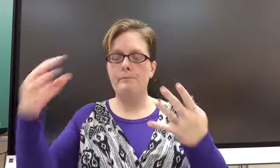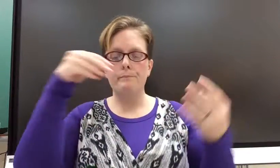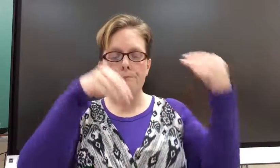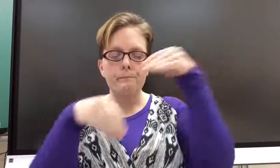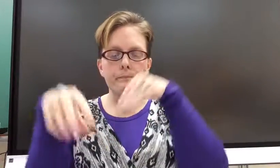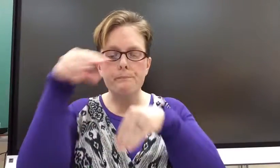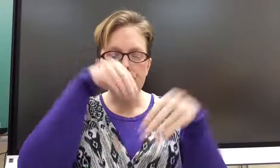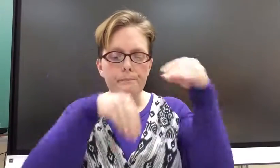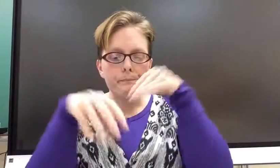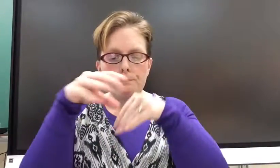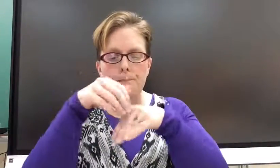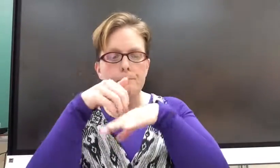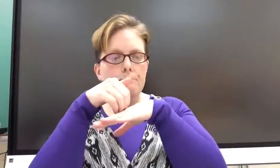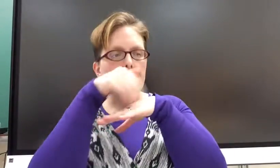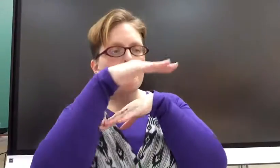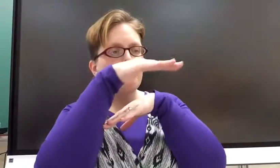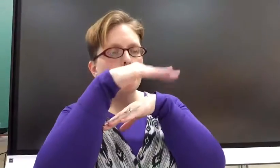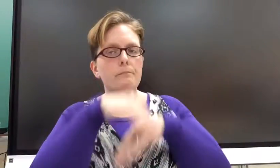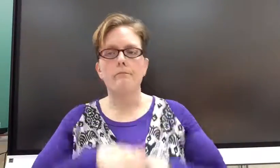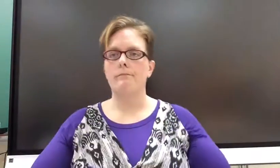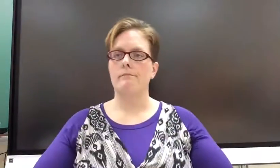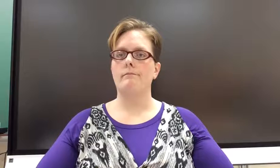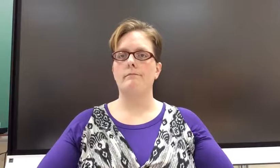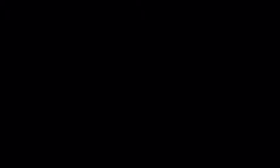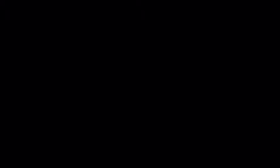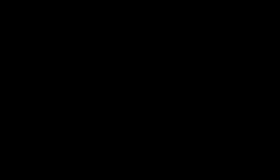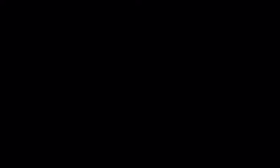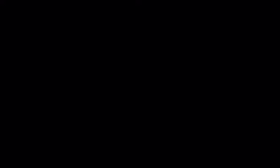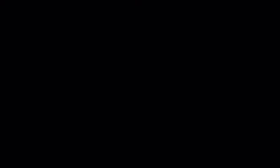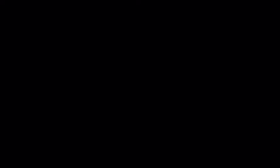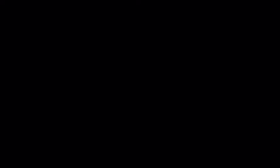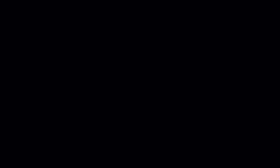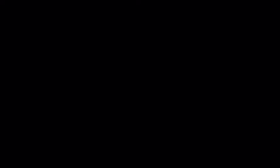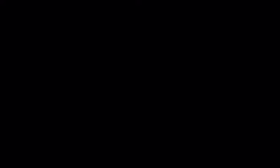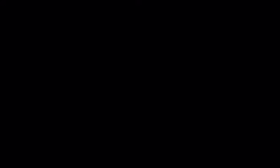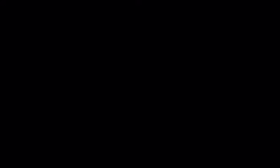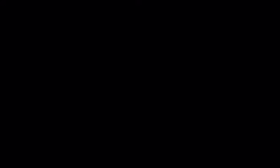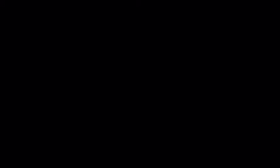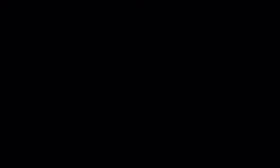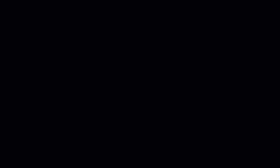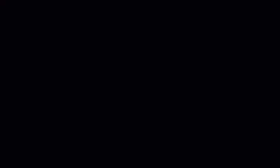room for proteins. They put everything in a cute little room and then send it away.